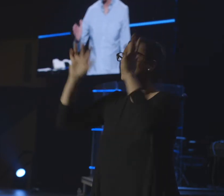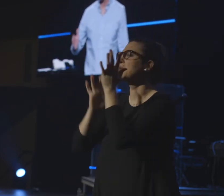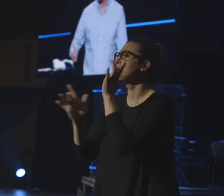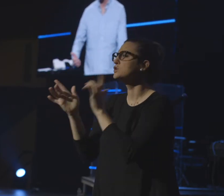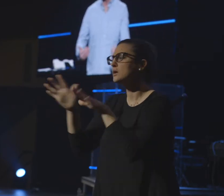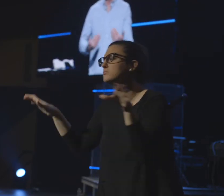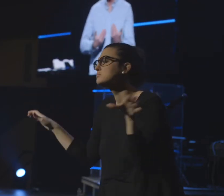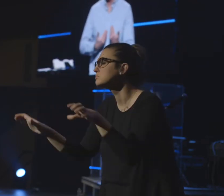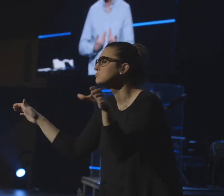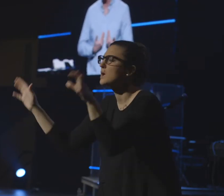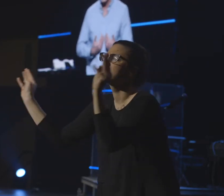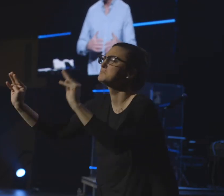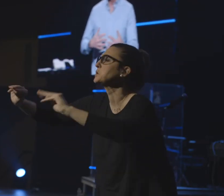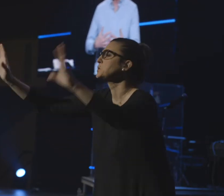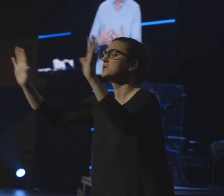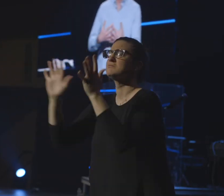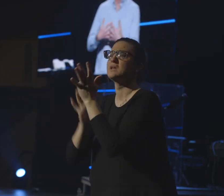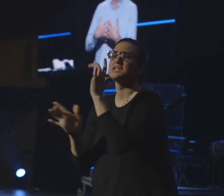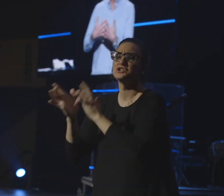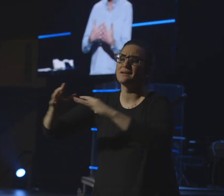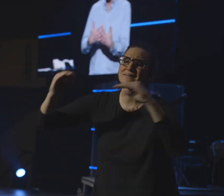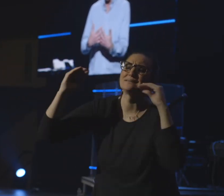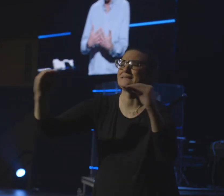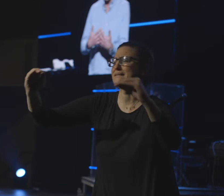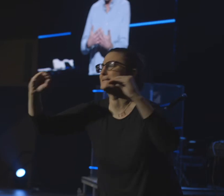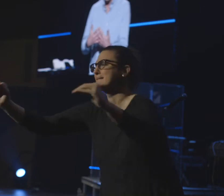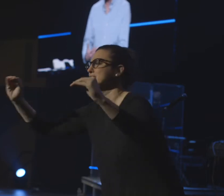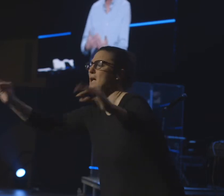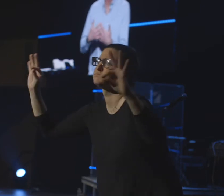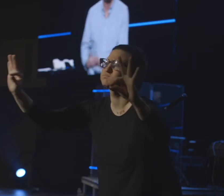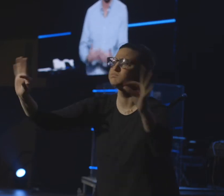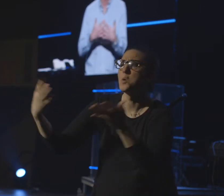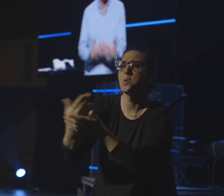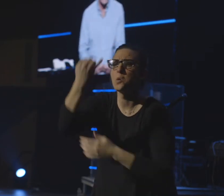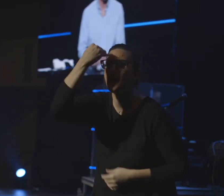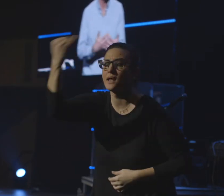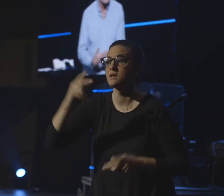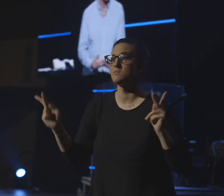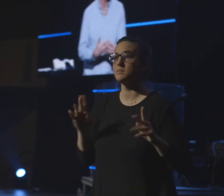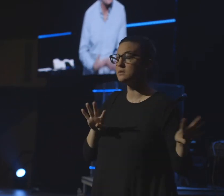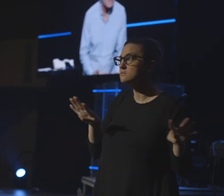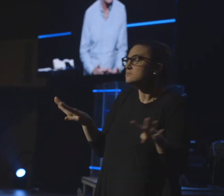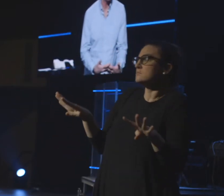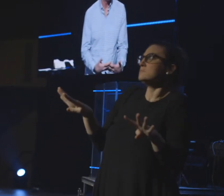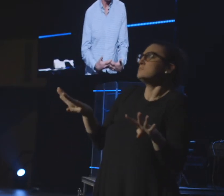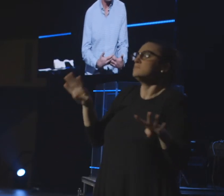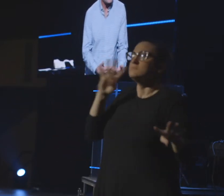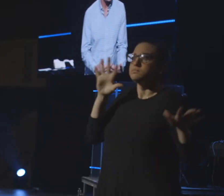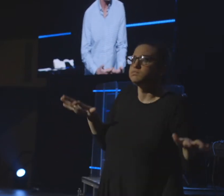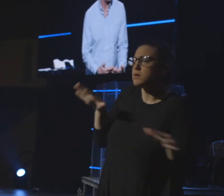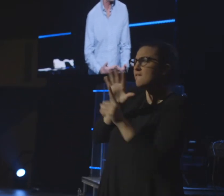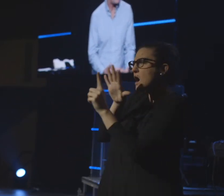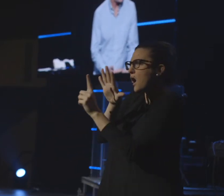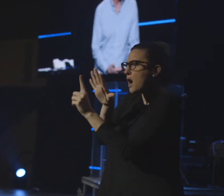had taught things that blew people away. Jesus was the biggest show in town in a manner of speaking. And